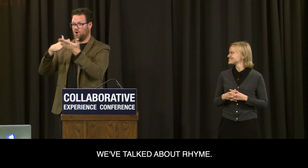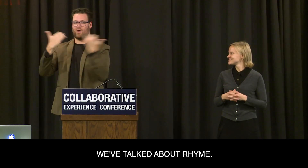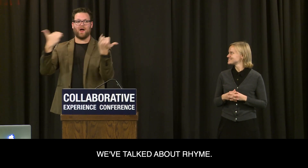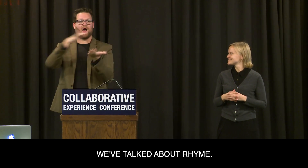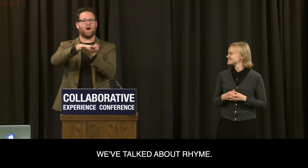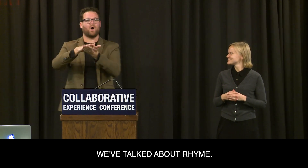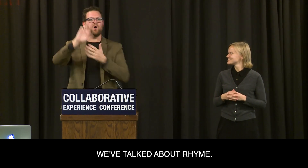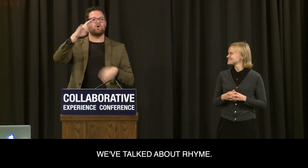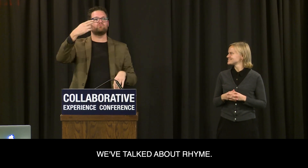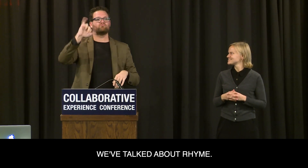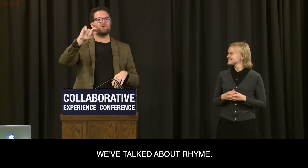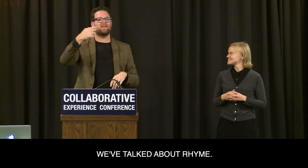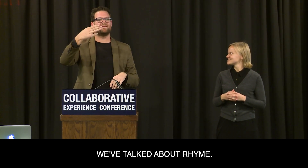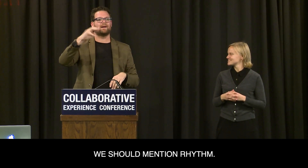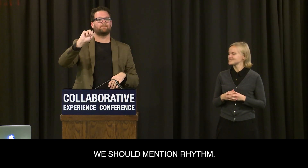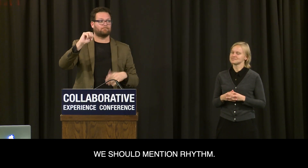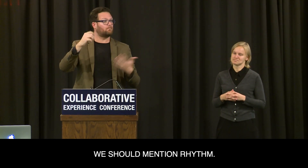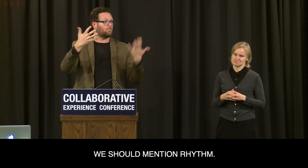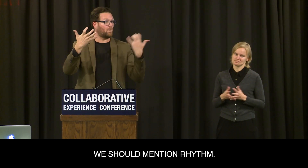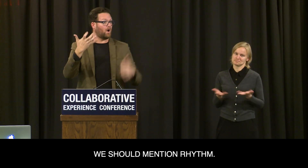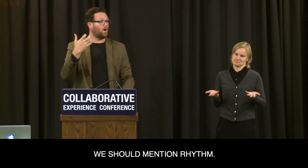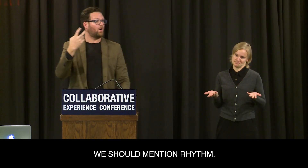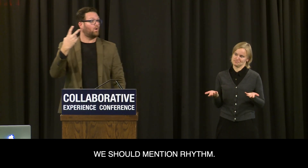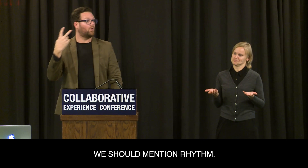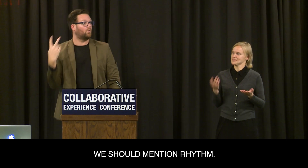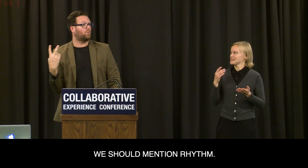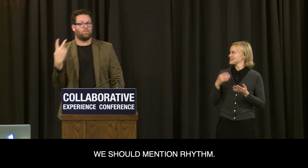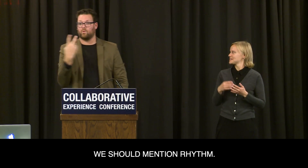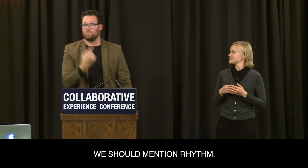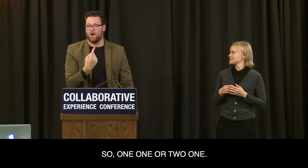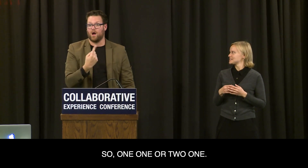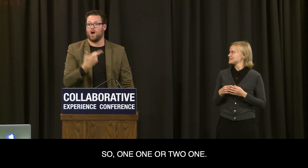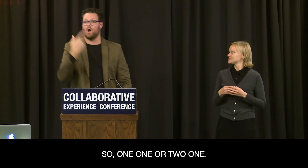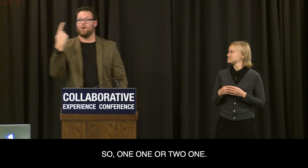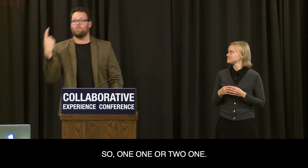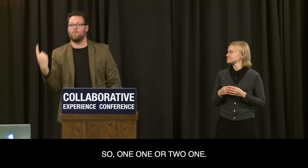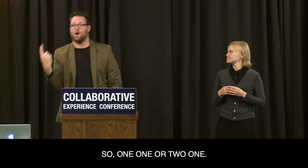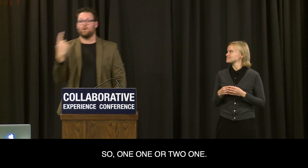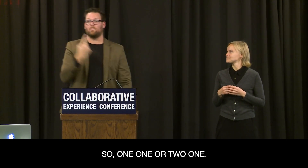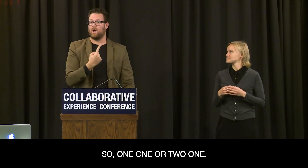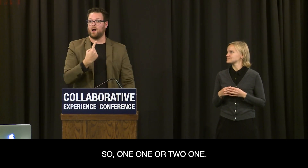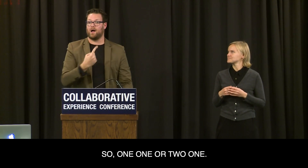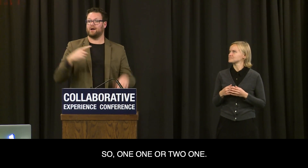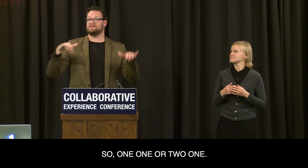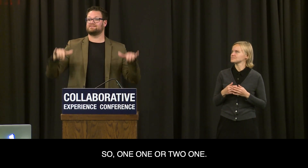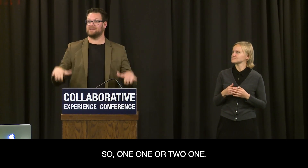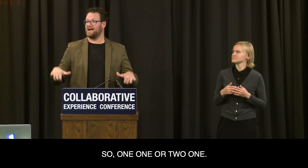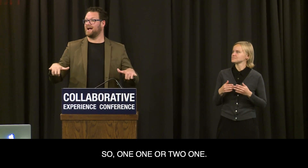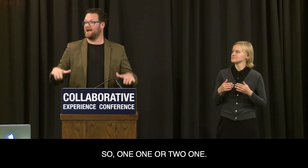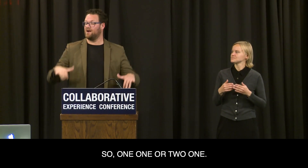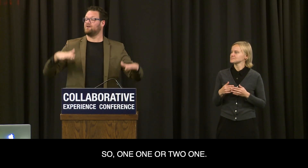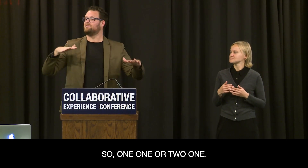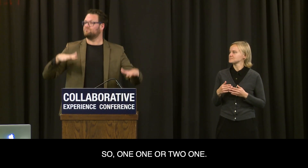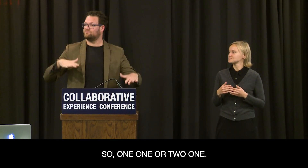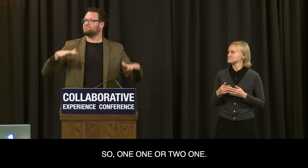rhyme. We should mention rhythm. So 1-1, 1-1,